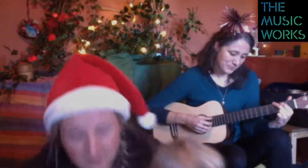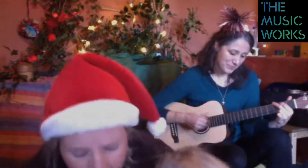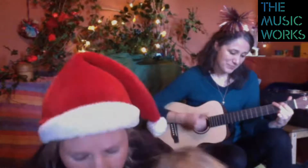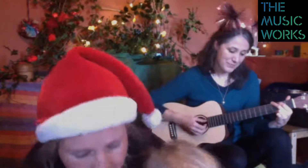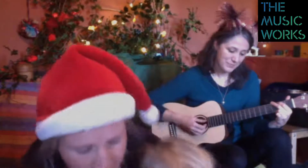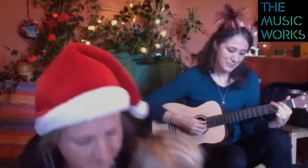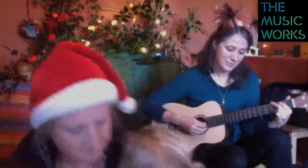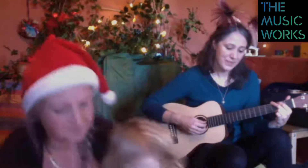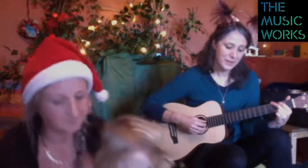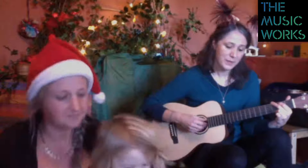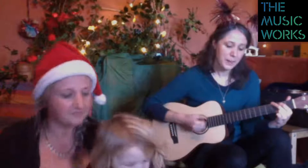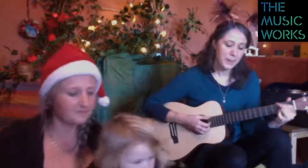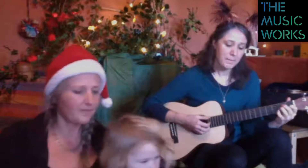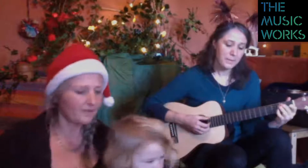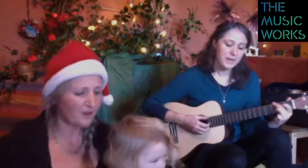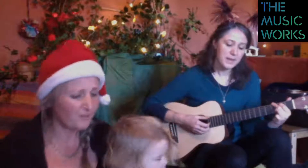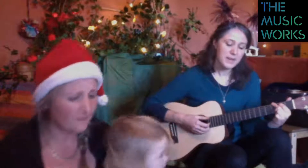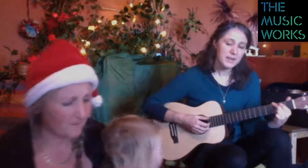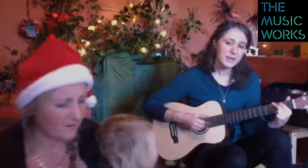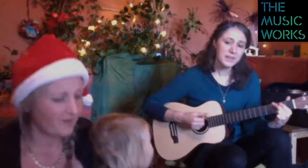note. So,